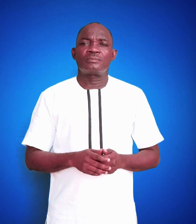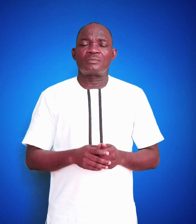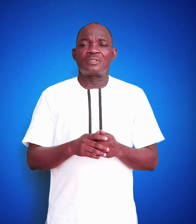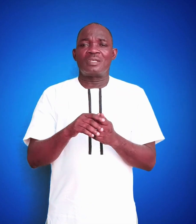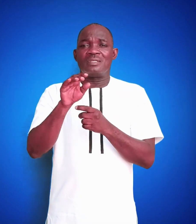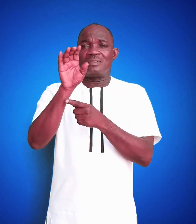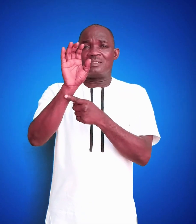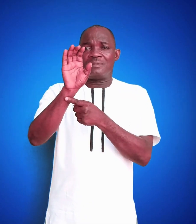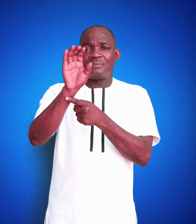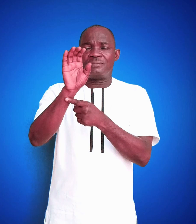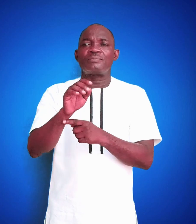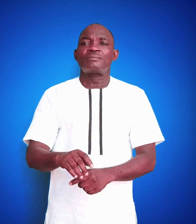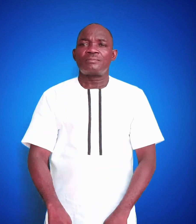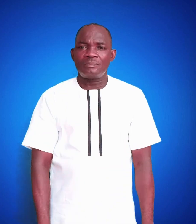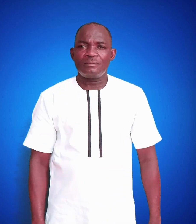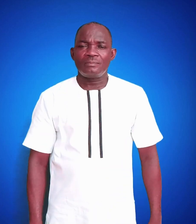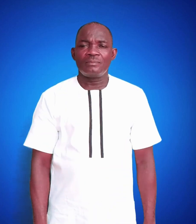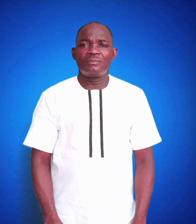C.